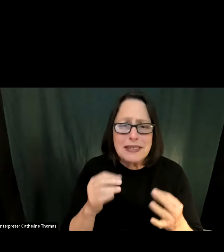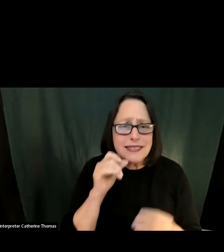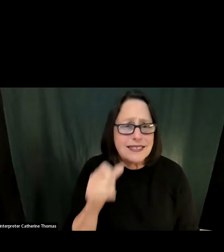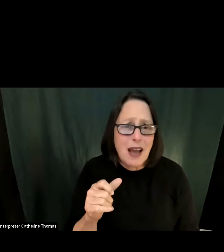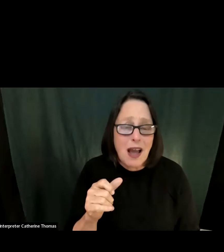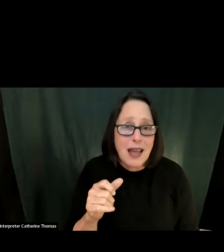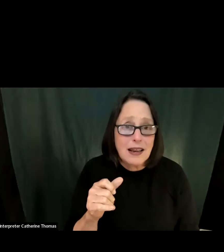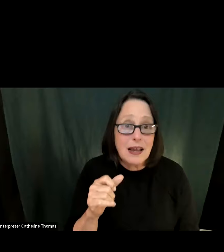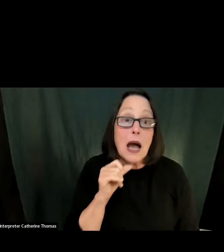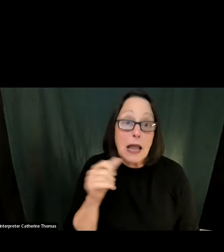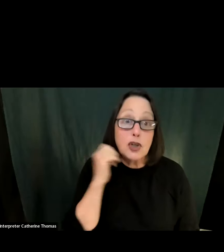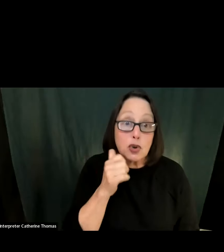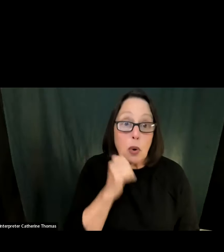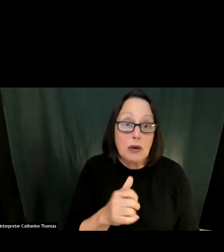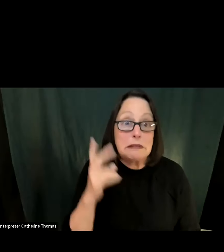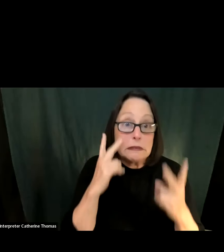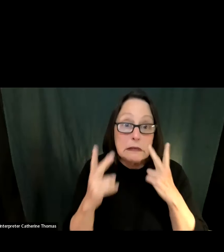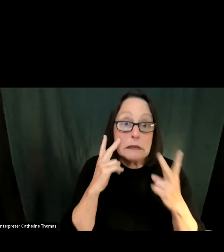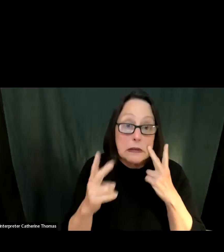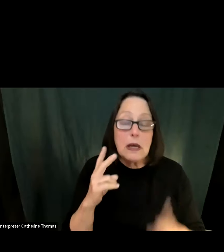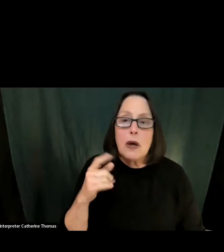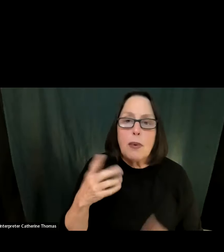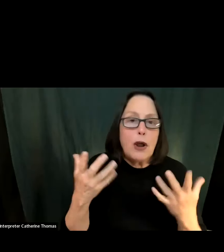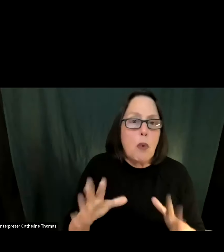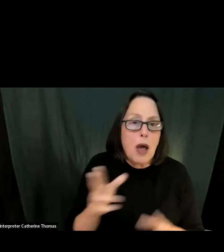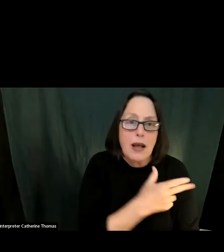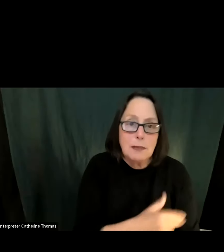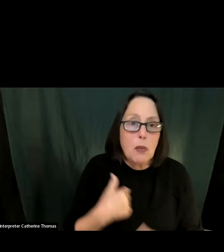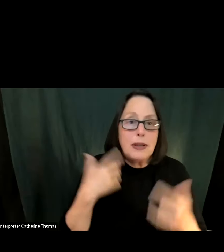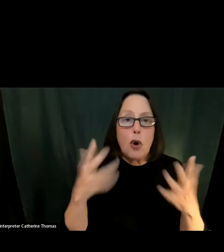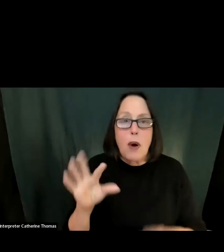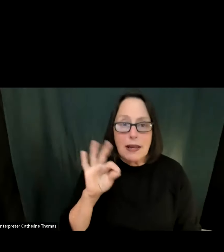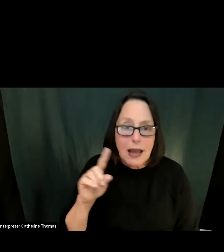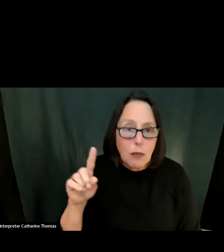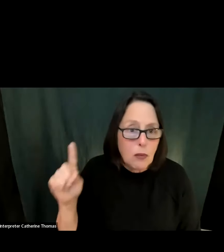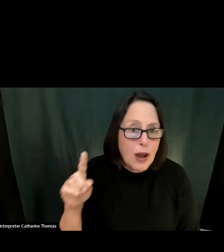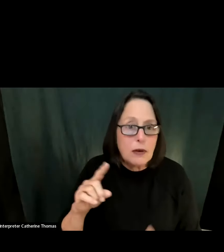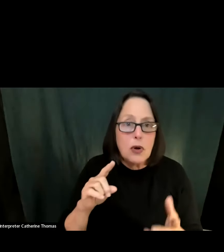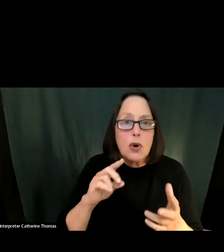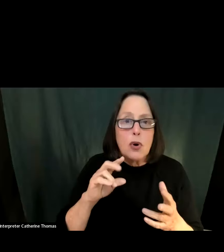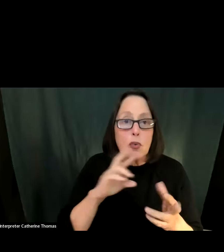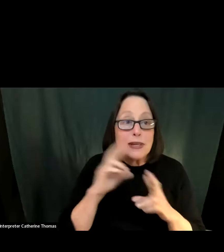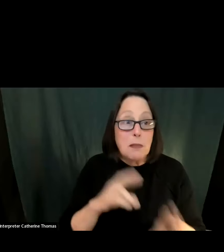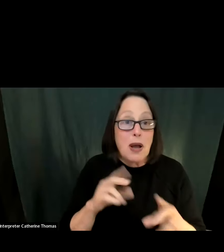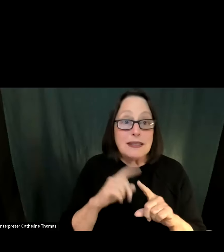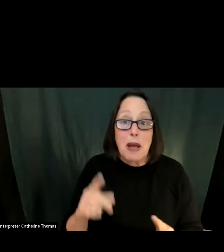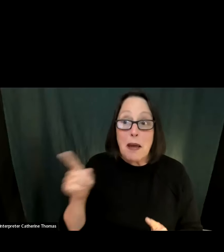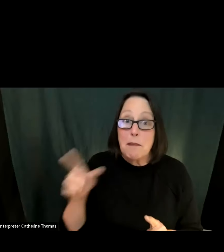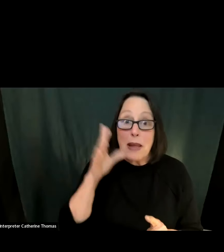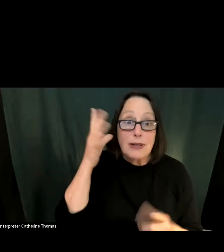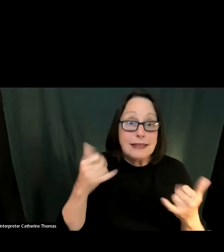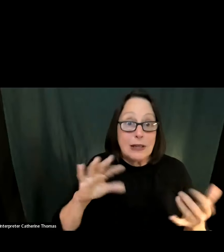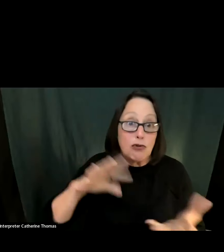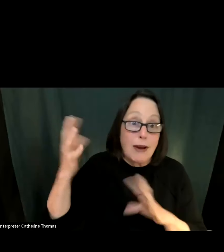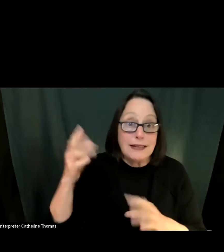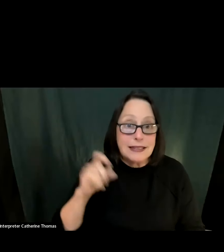We don't really need inpatient hospitalization. We don't want a 911 response, but this is not working in our home and we need help. And that's